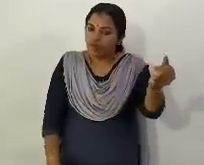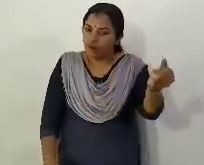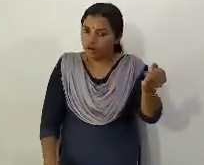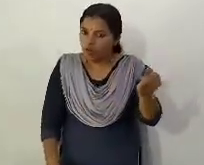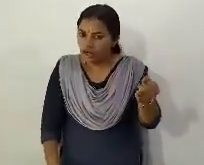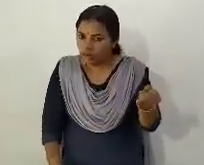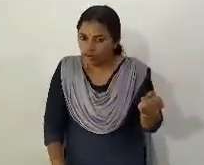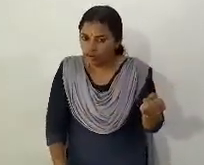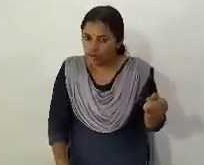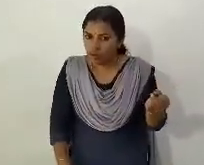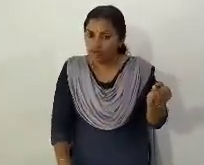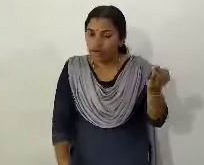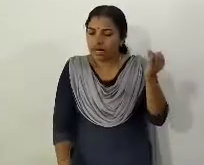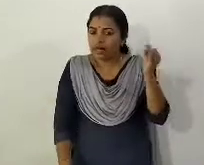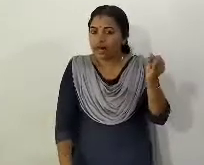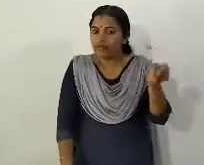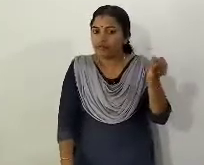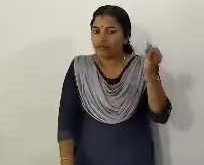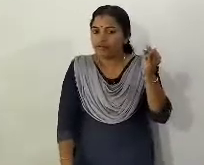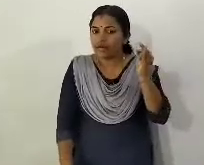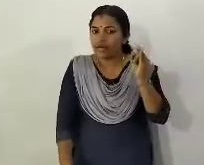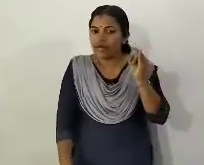One point you note down, when we